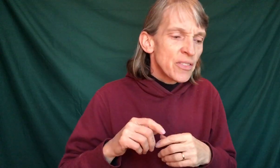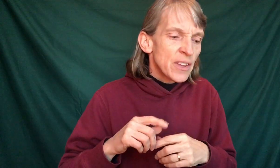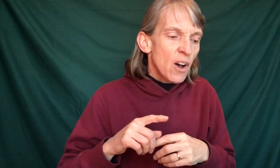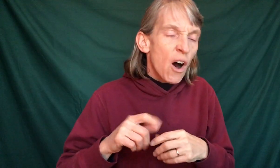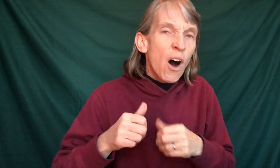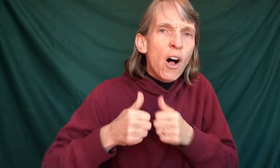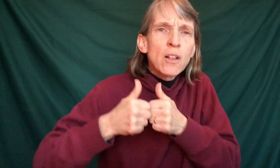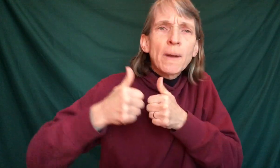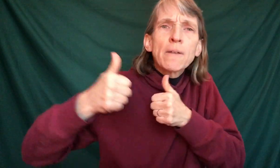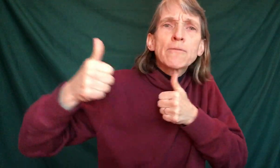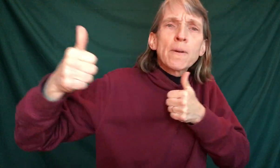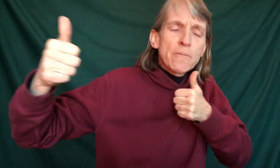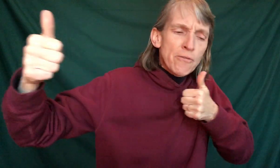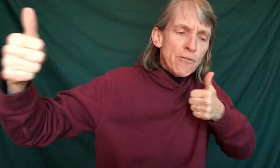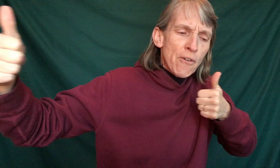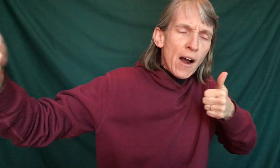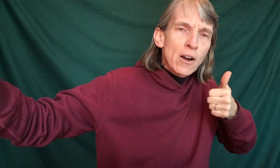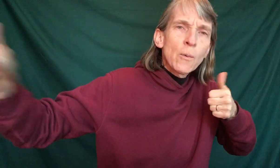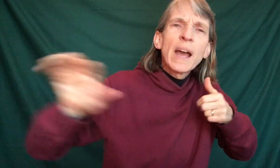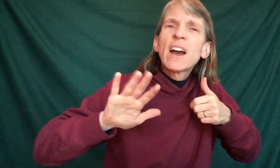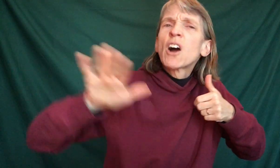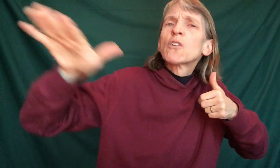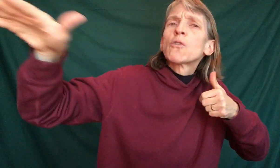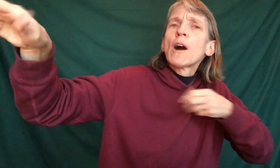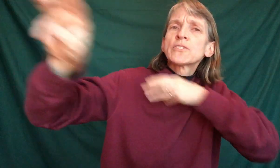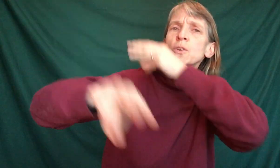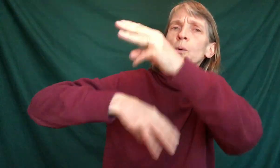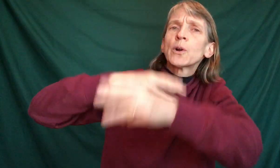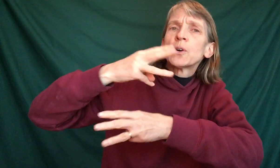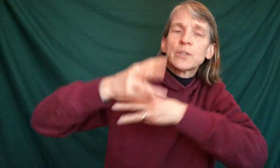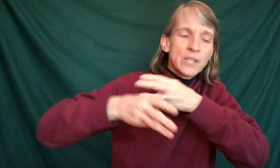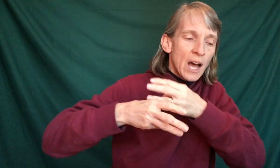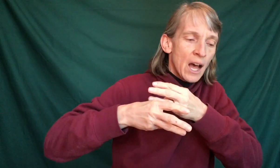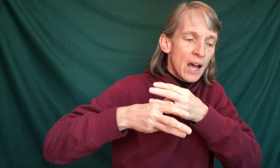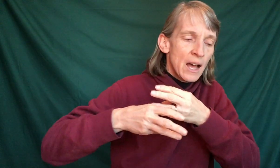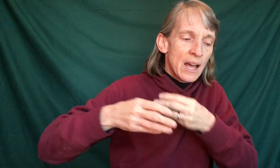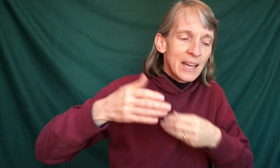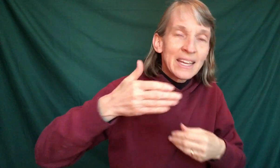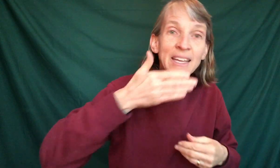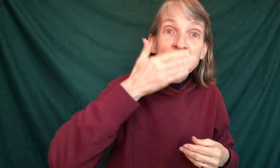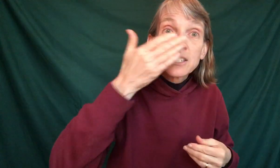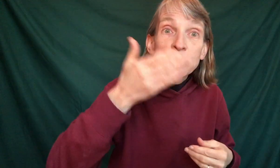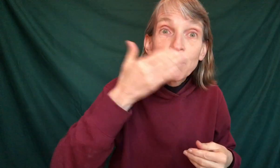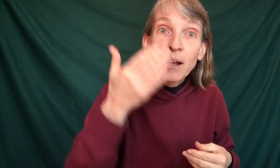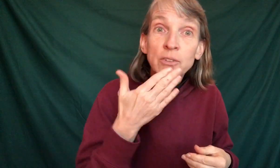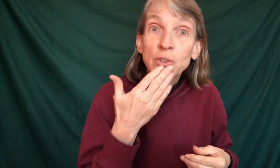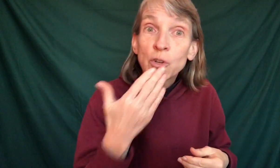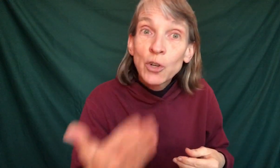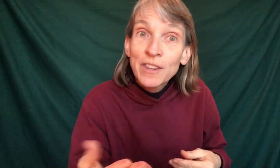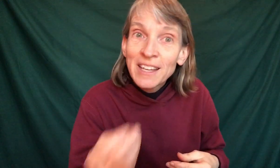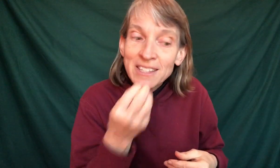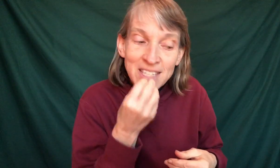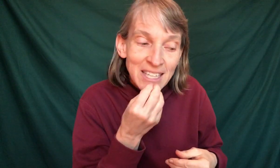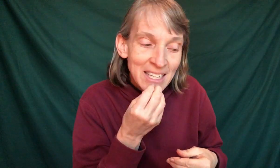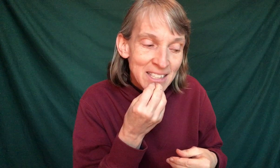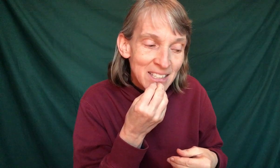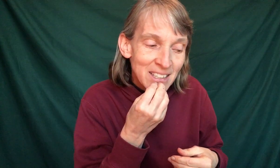Then all around from far away across the world, he smelled good things to eat.